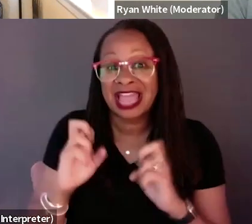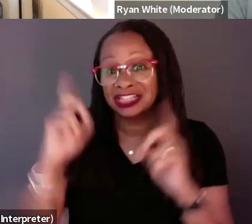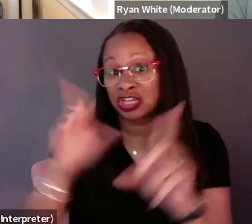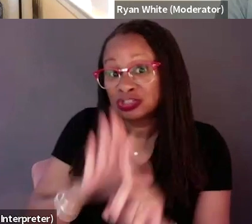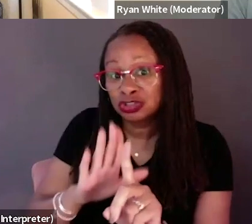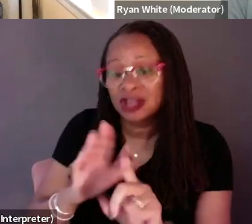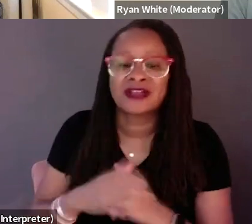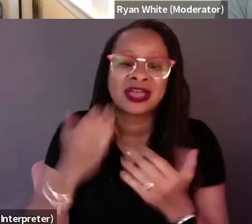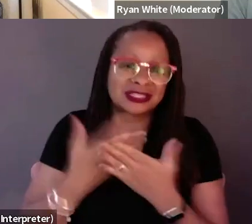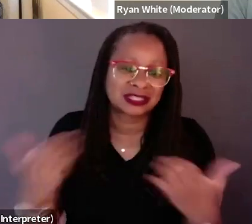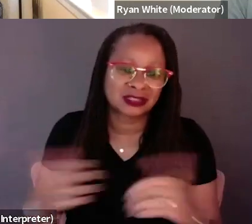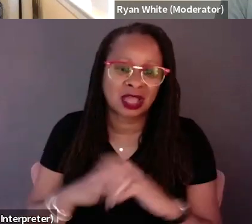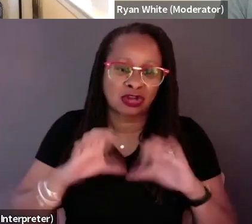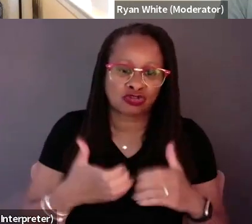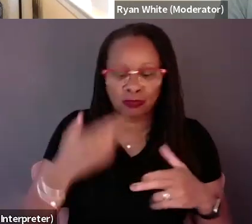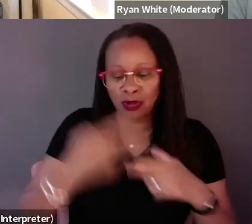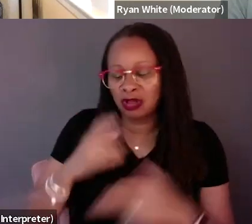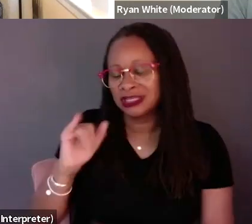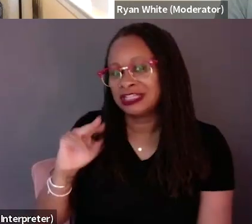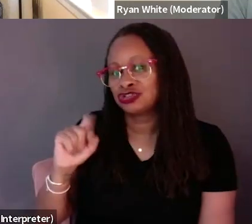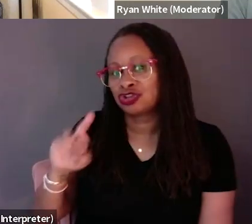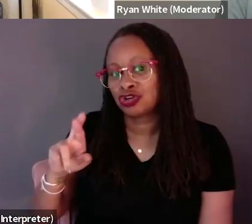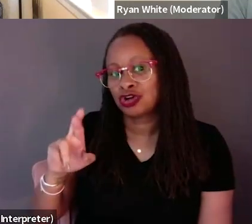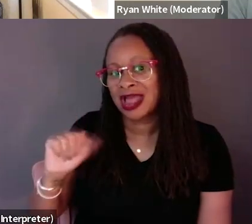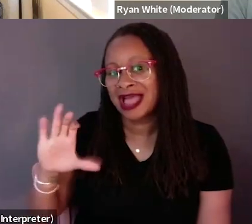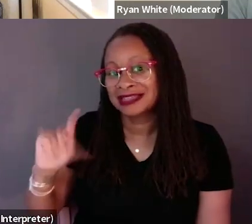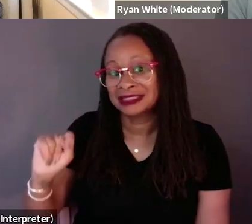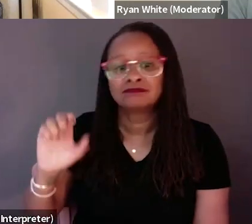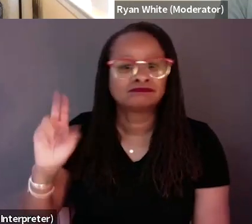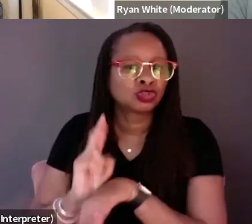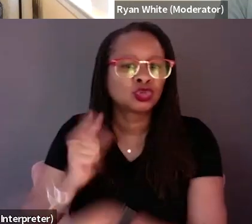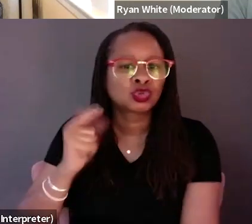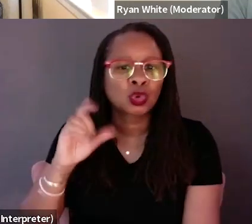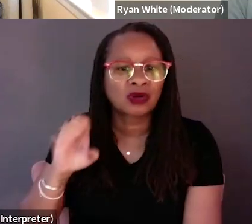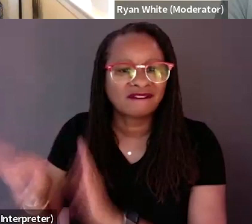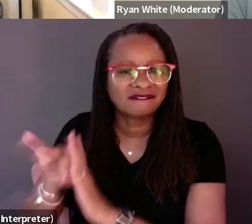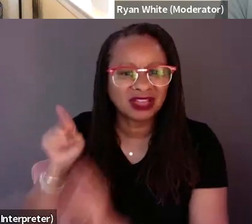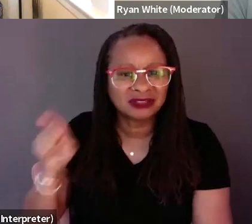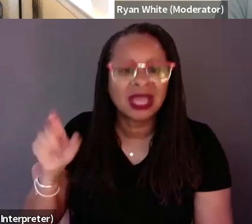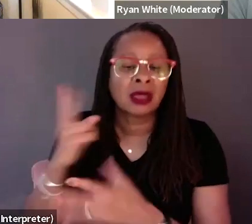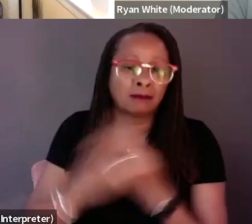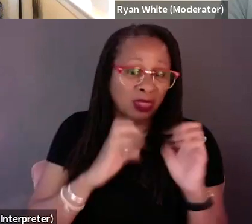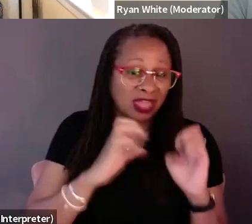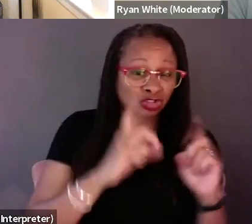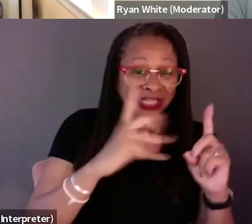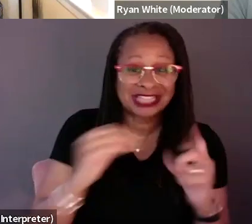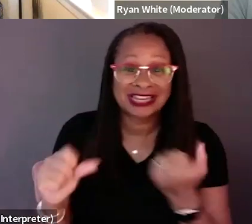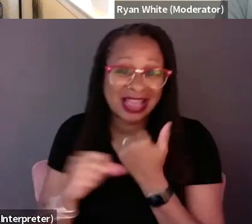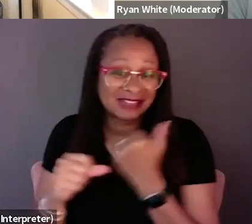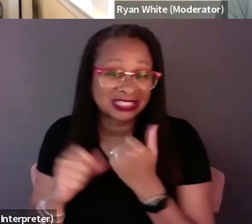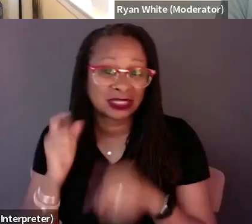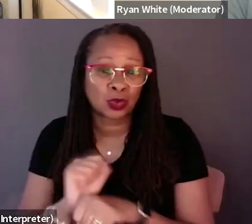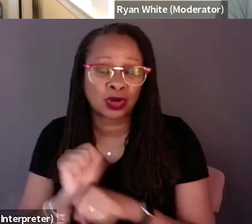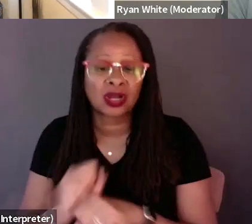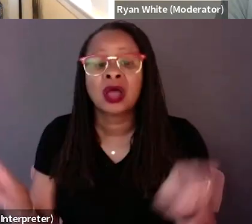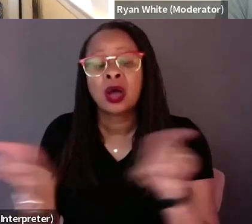some educate yourself stuff. There's a group called Interact, and you can Google them and see what they're, you know, they're both education and